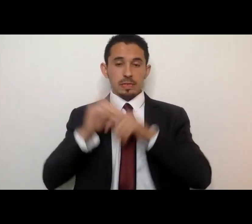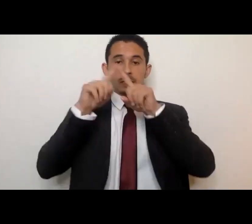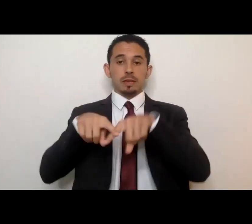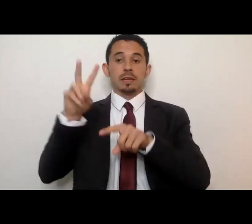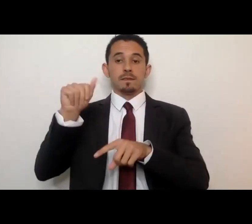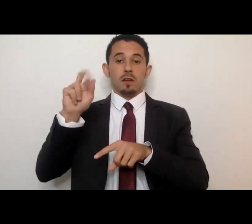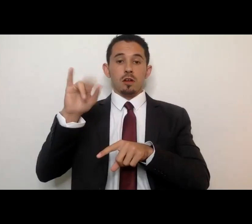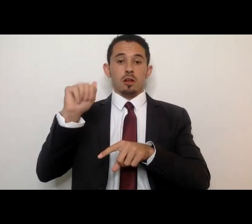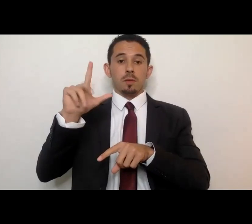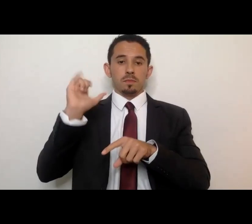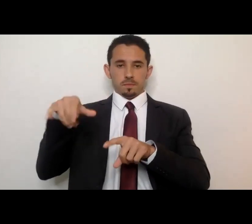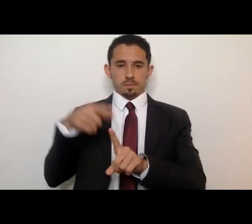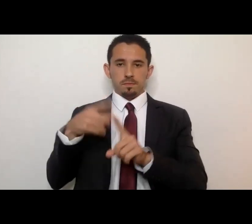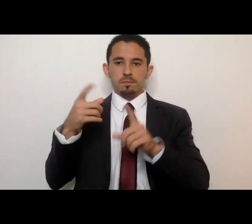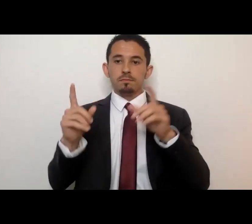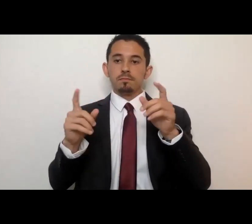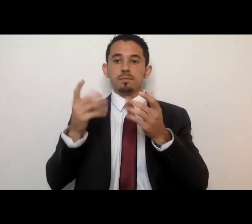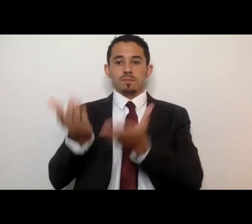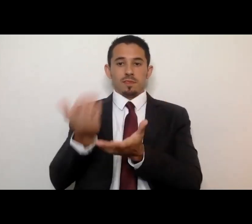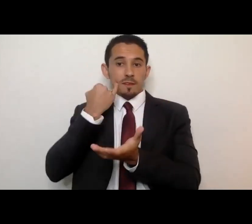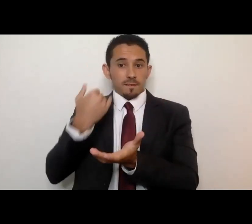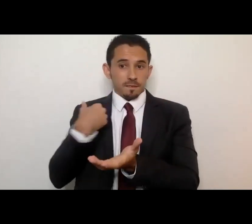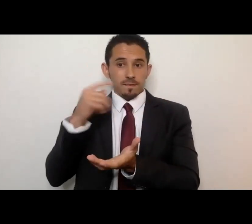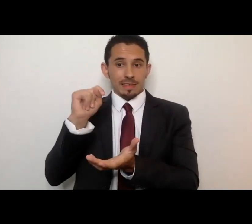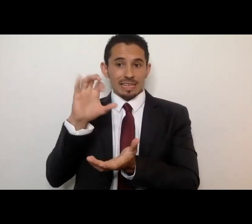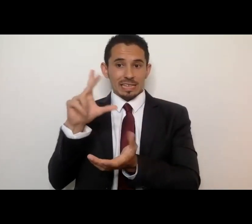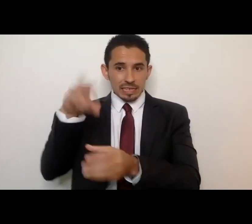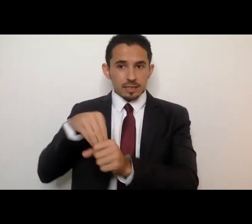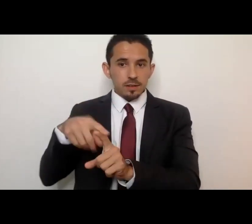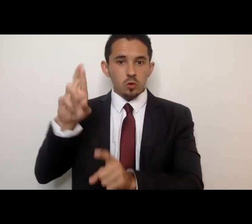The slide shows the dependent and independent variables that were used in the model.